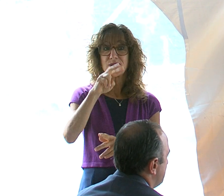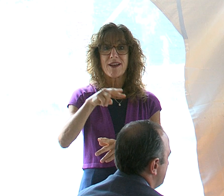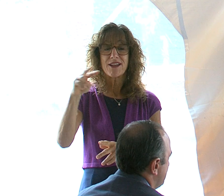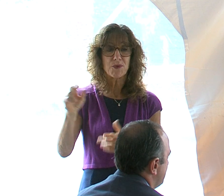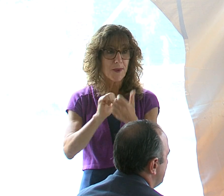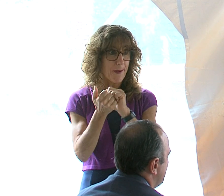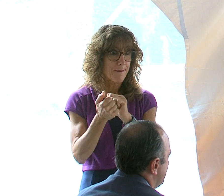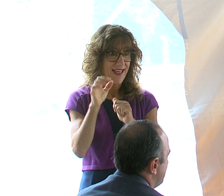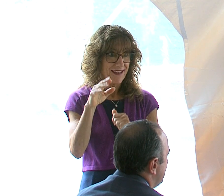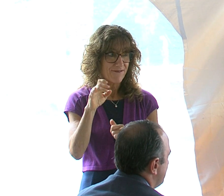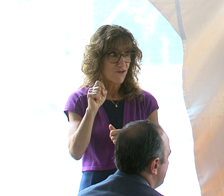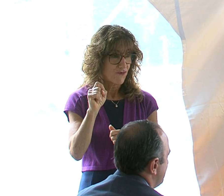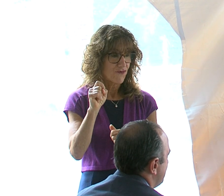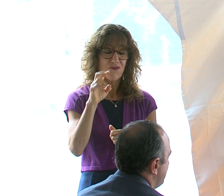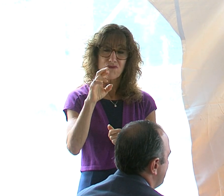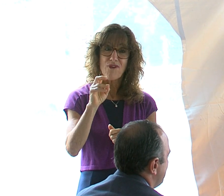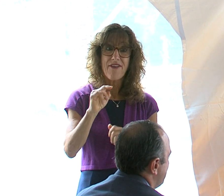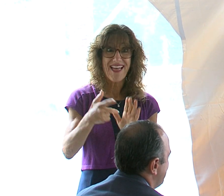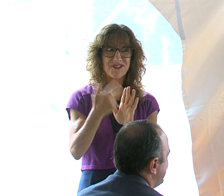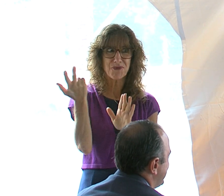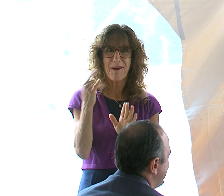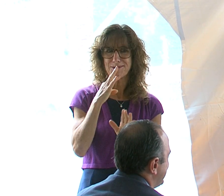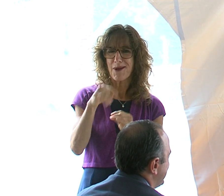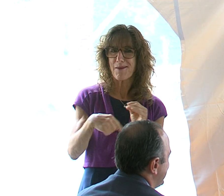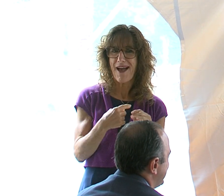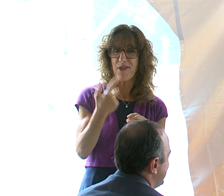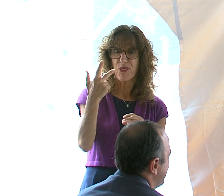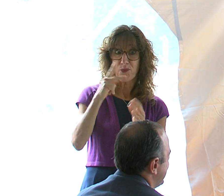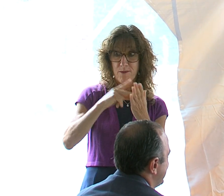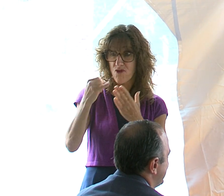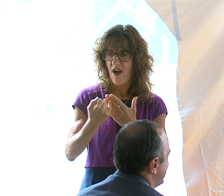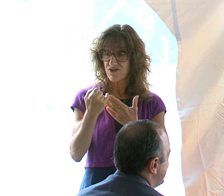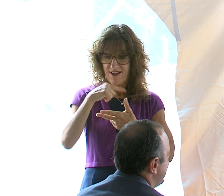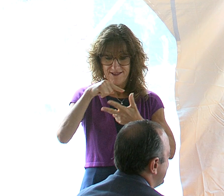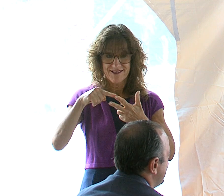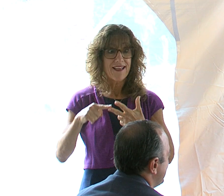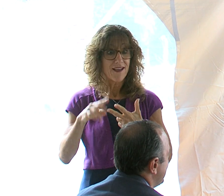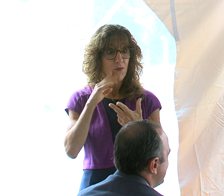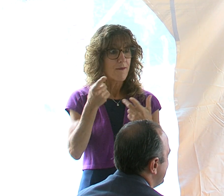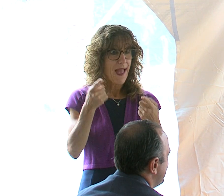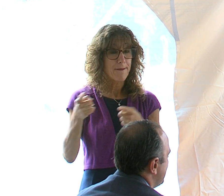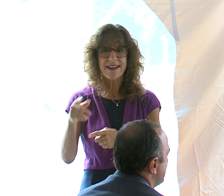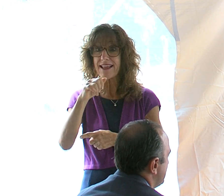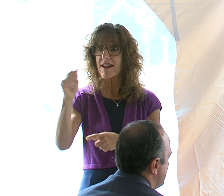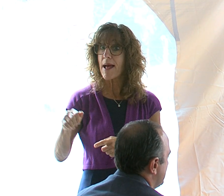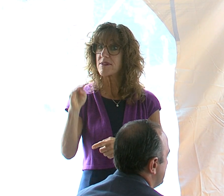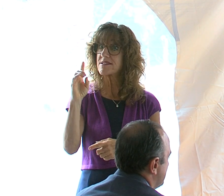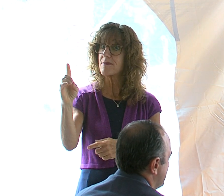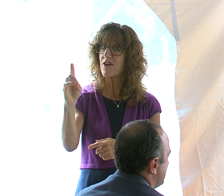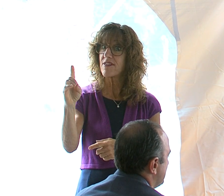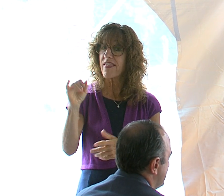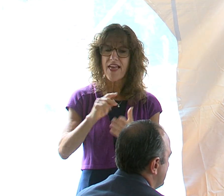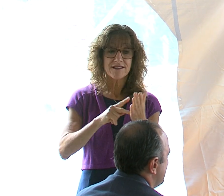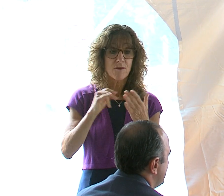round, which really is the triplet I was referring to, three projects that are going to be going up in Annapolis, Maryland. And that